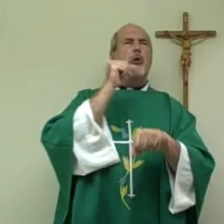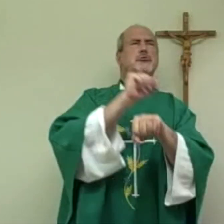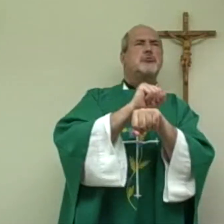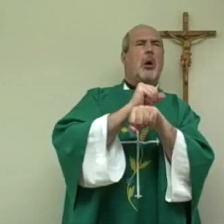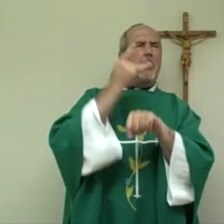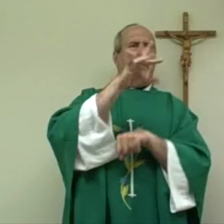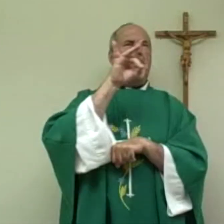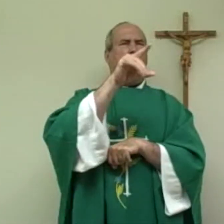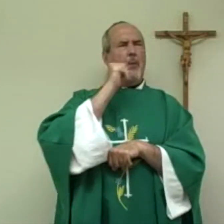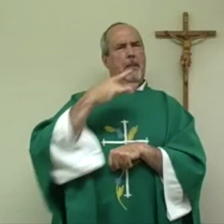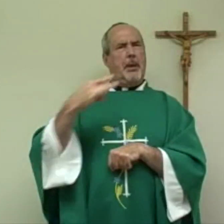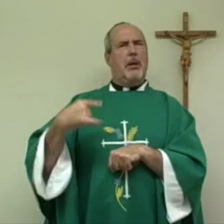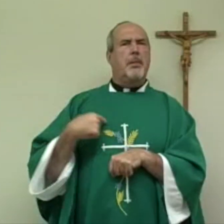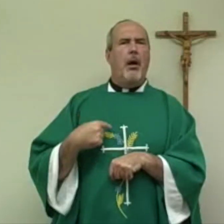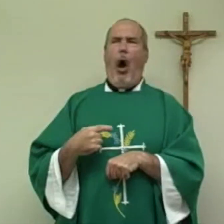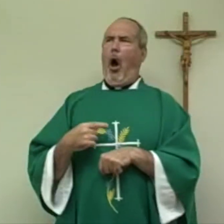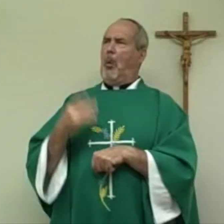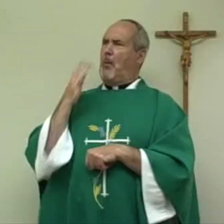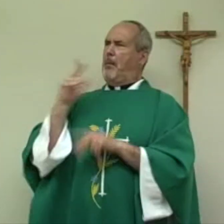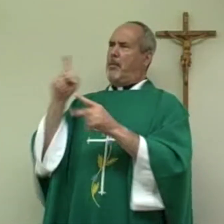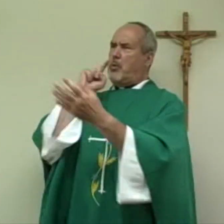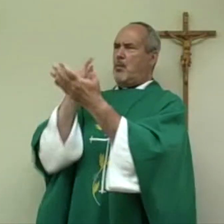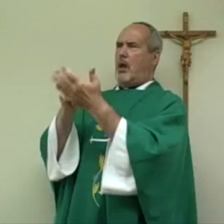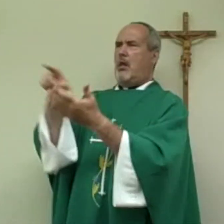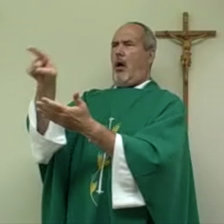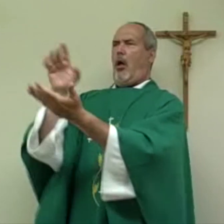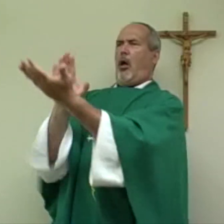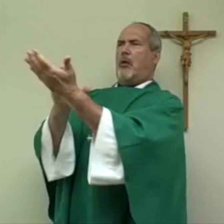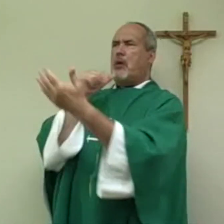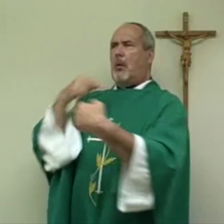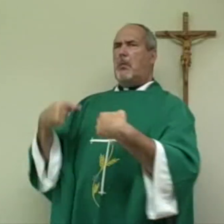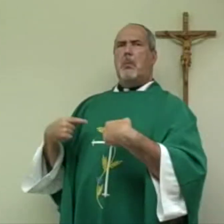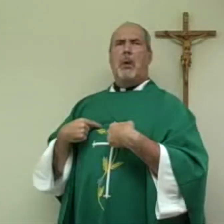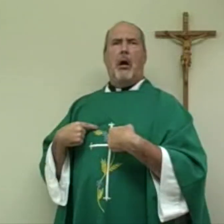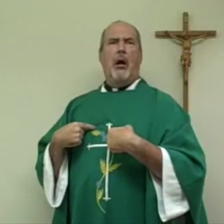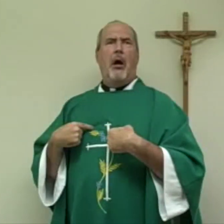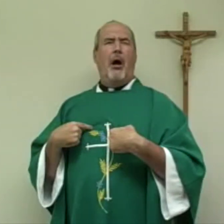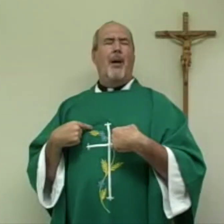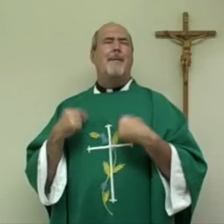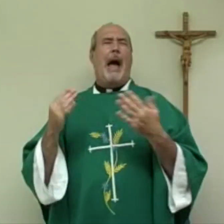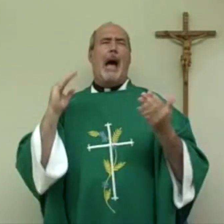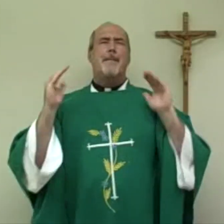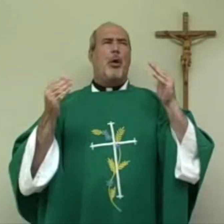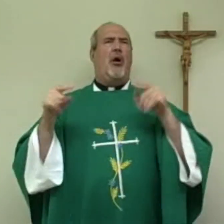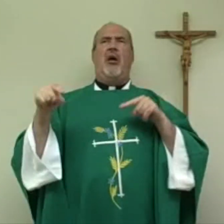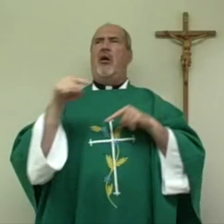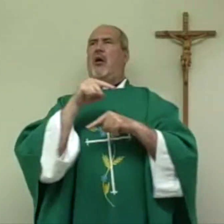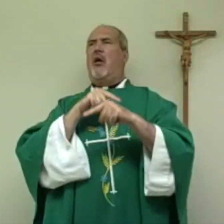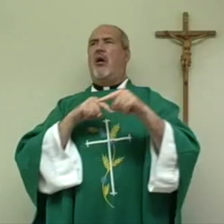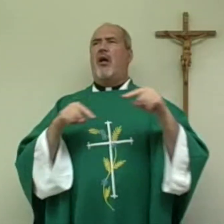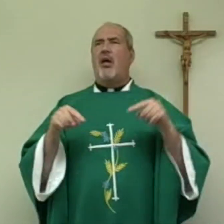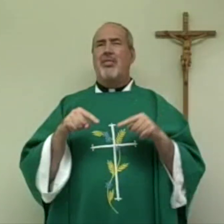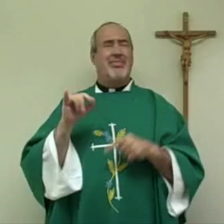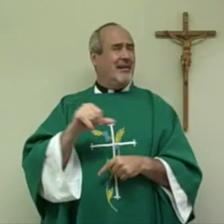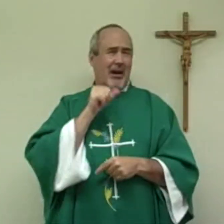is that person more successful than me?" Or "Why was this person picked for that job and not me?" Or "Why are people, applauding this